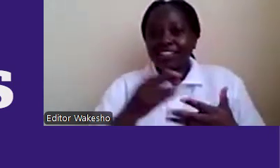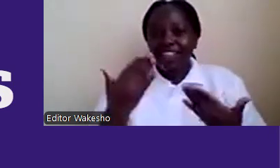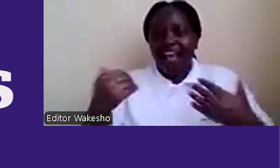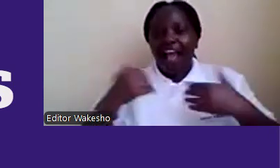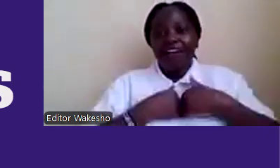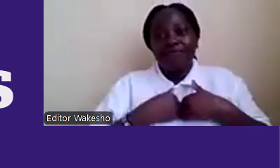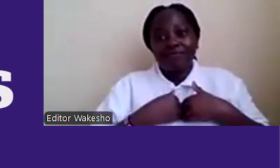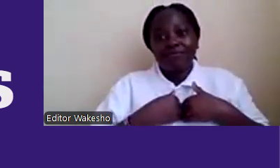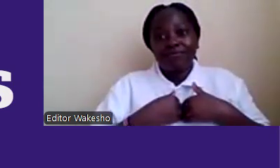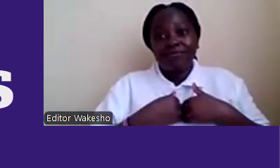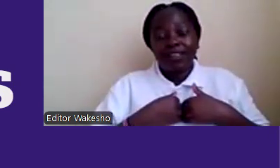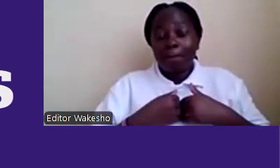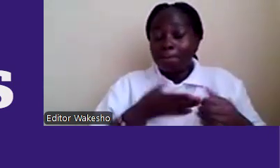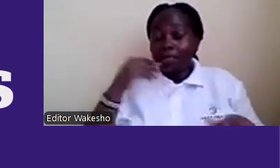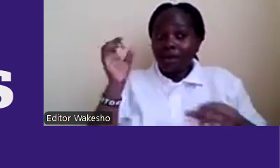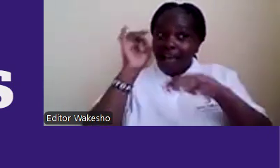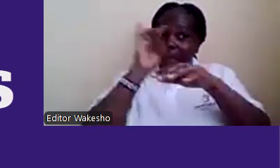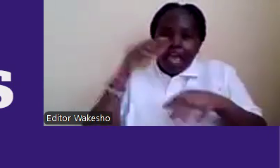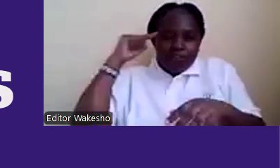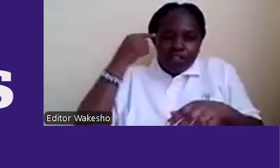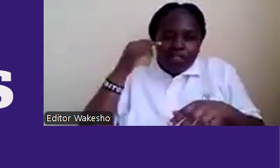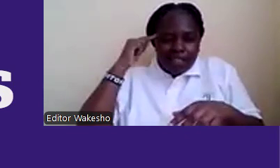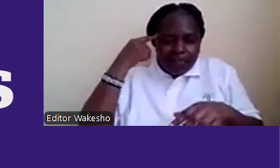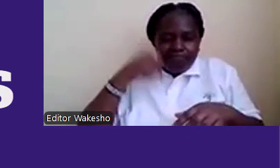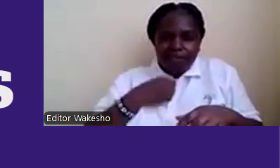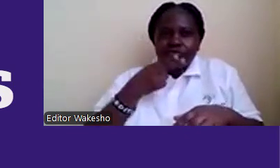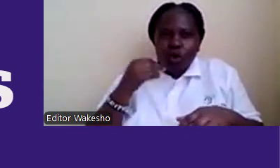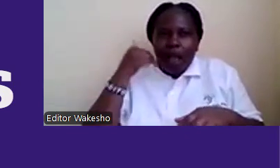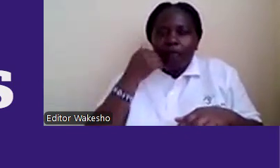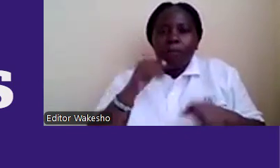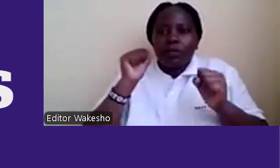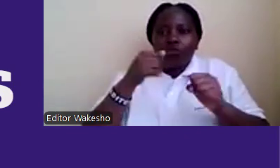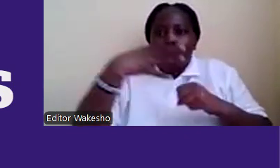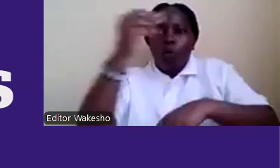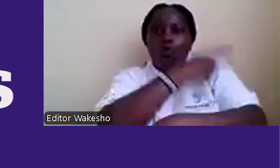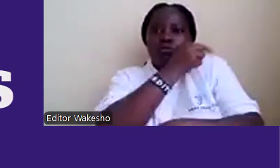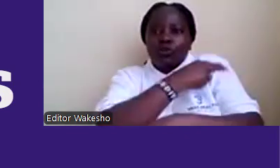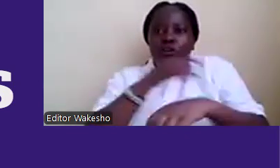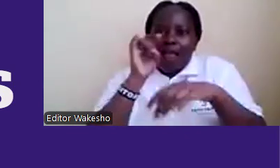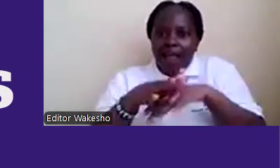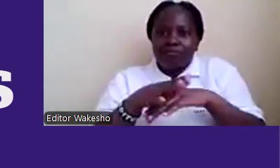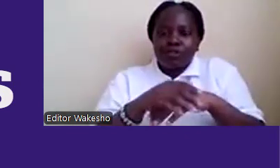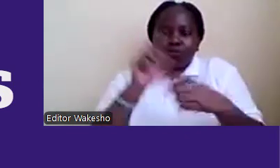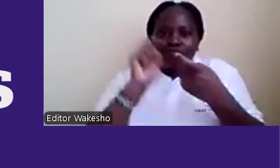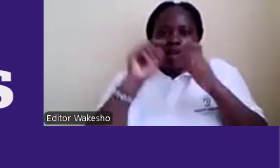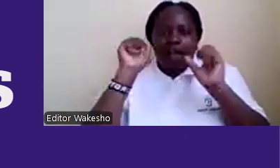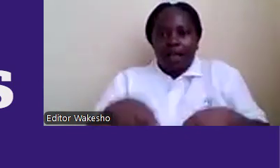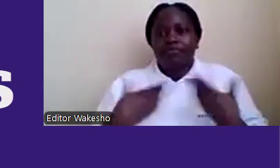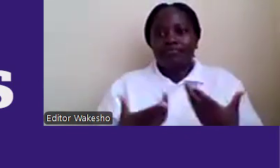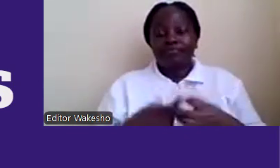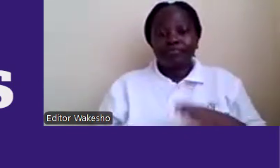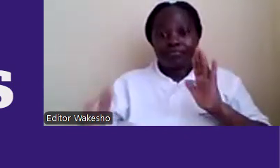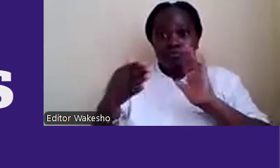timely intervention. So if, for example, you are in a situation whereby maybe your father,